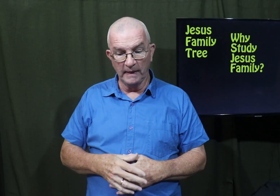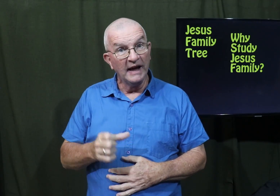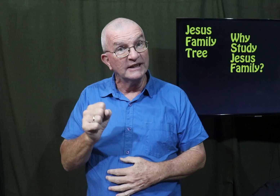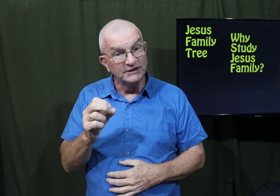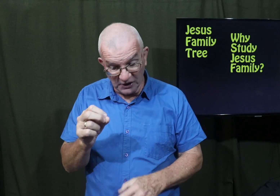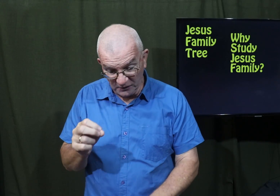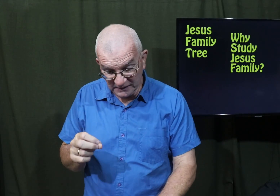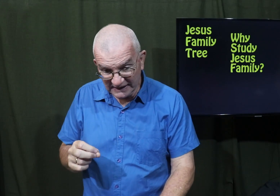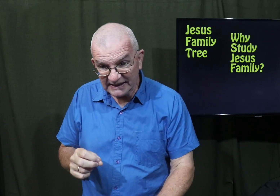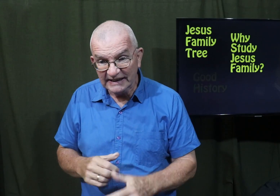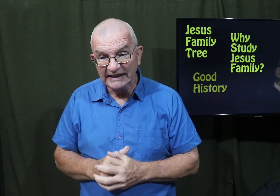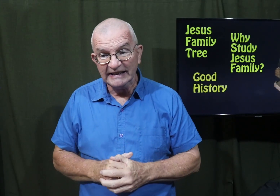and so